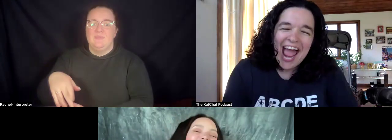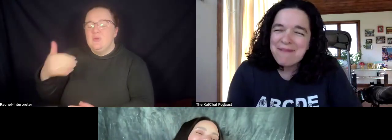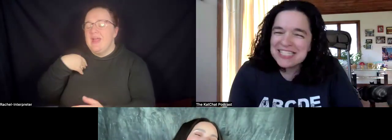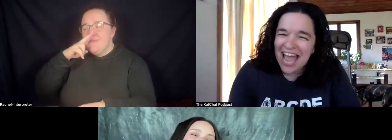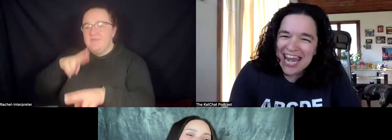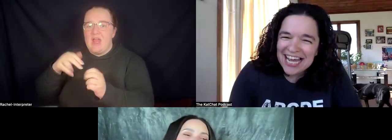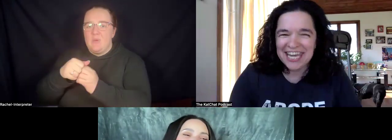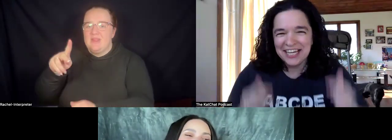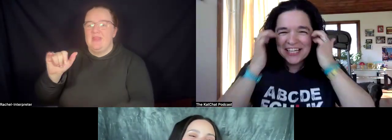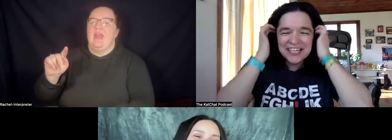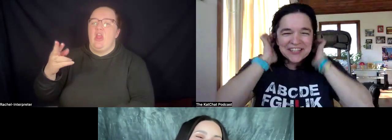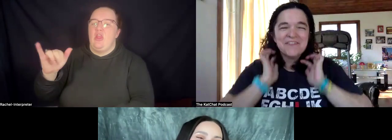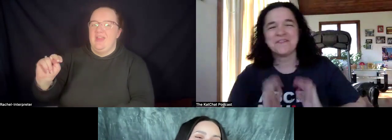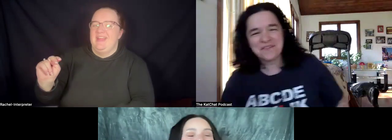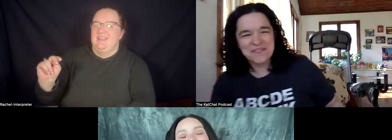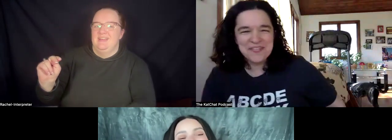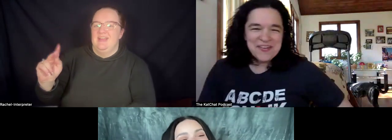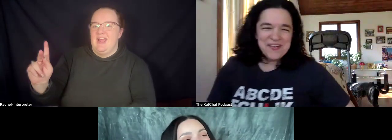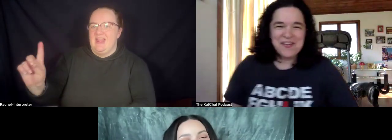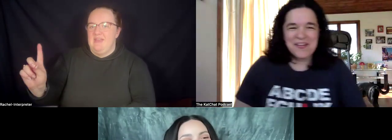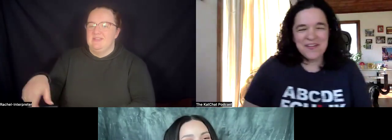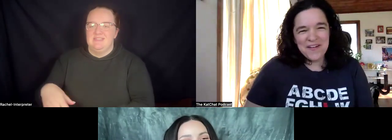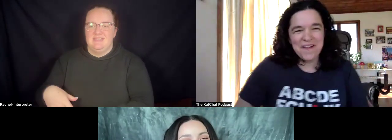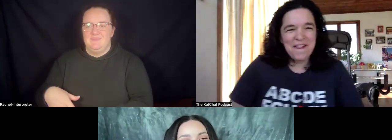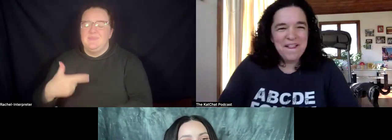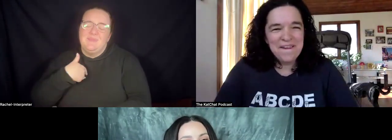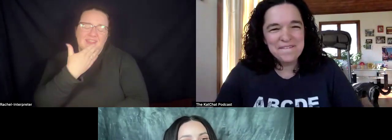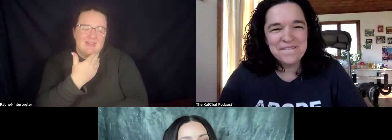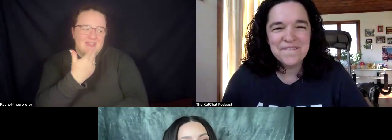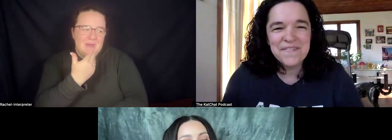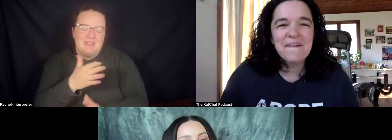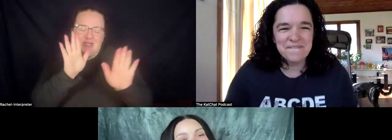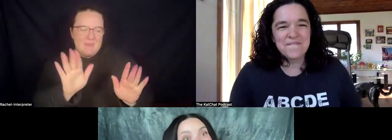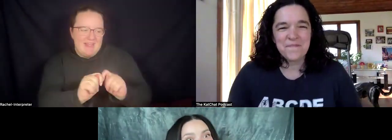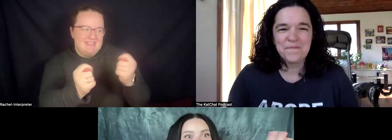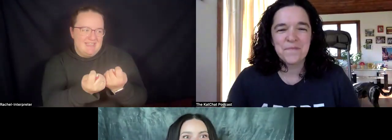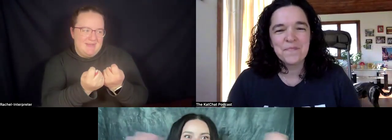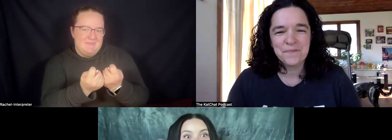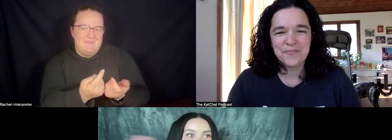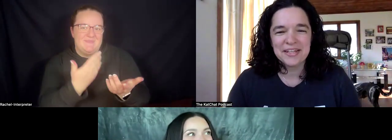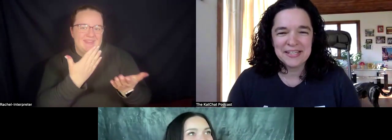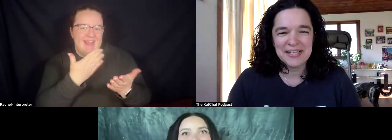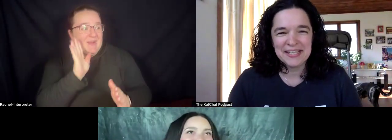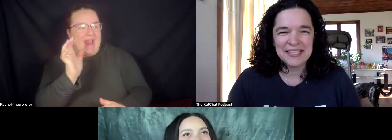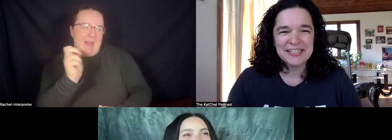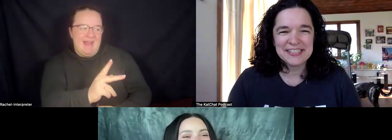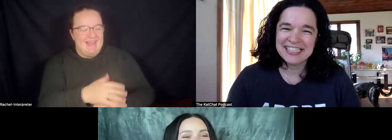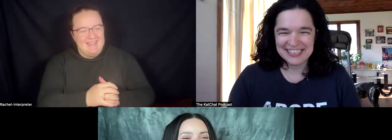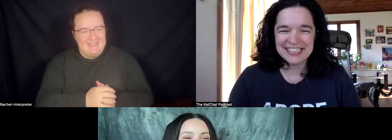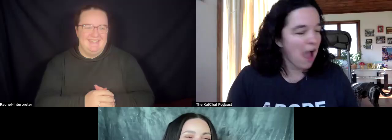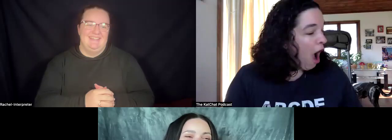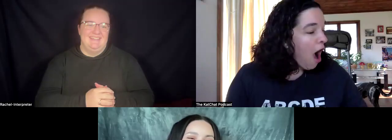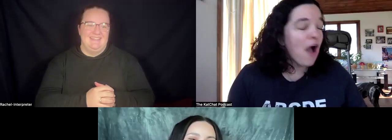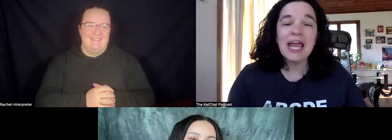not Oh, excited. they're so sweet. Such a great team. So yeah, thank you. And hi back if they're